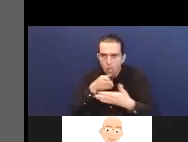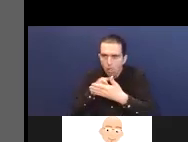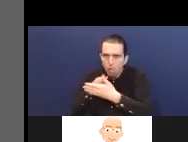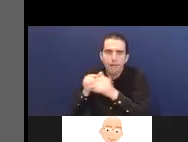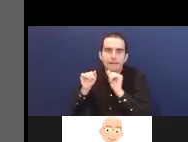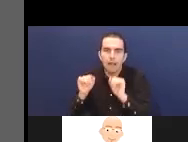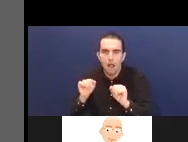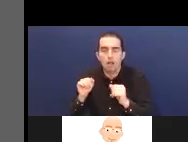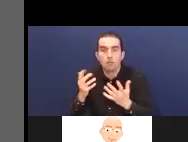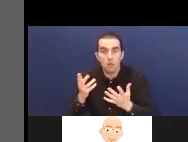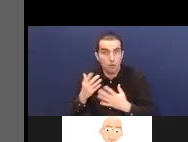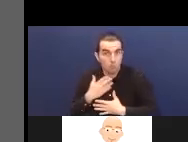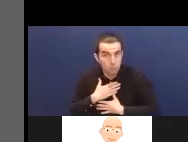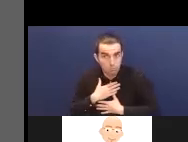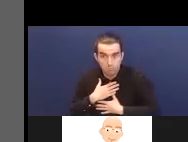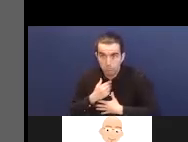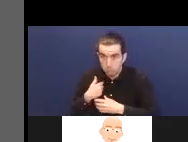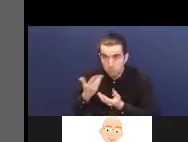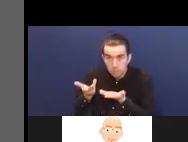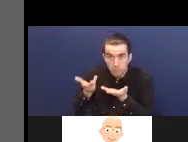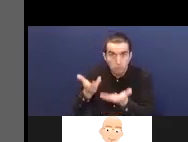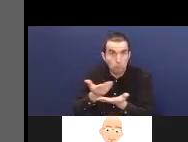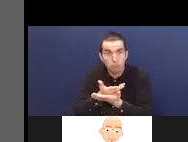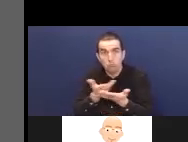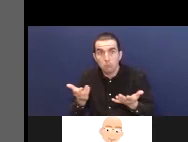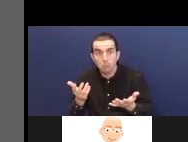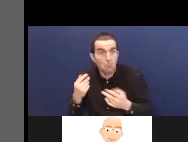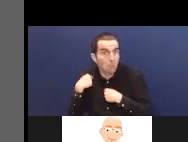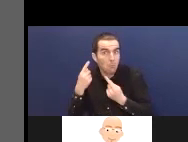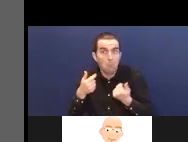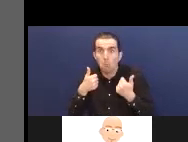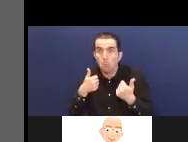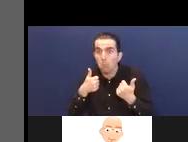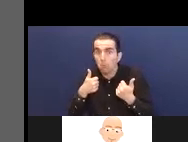to do a little bit more of advocacy to governments.